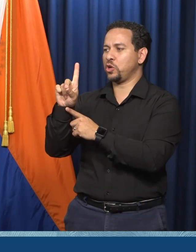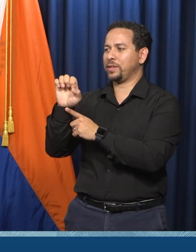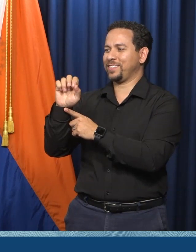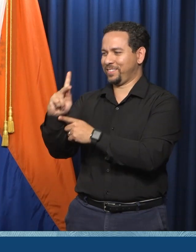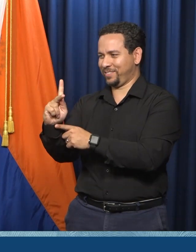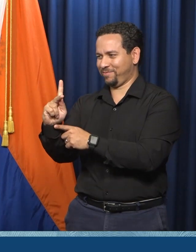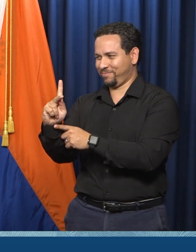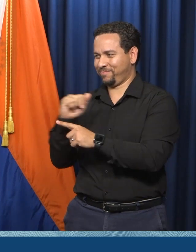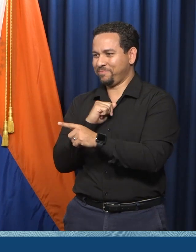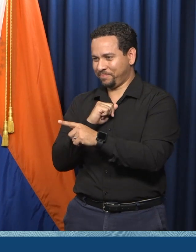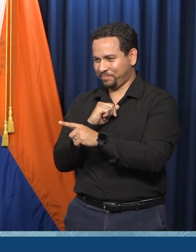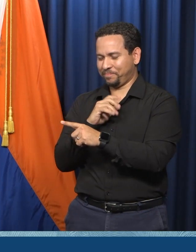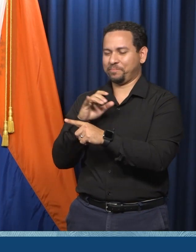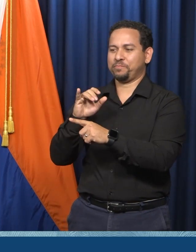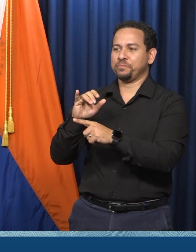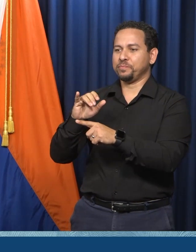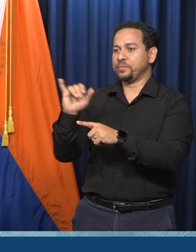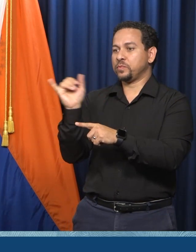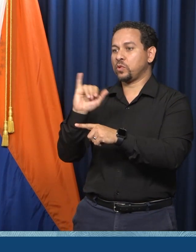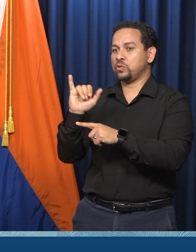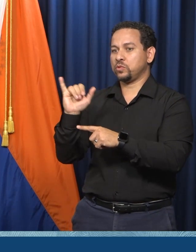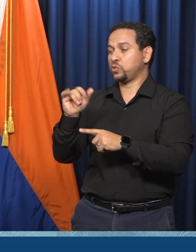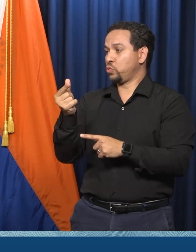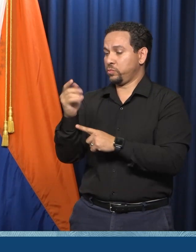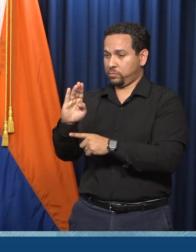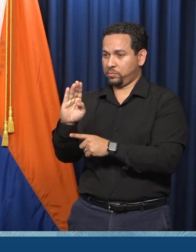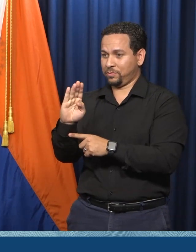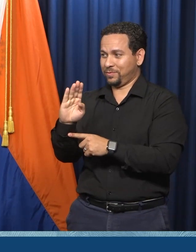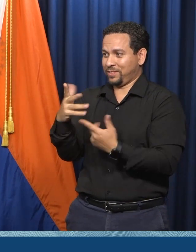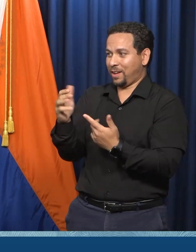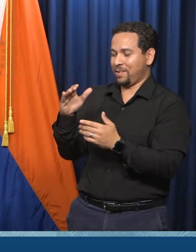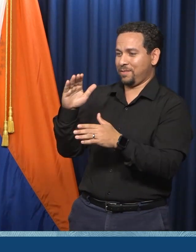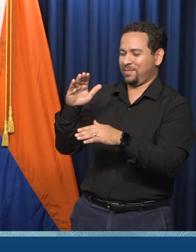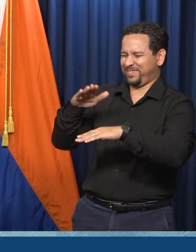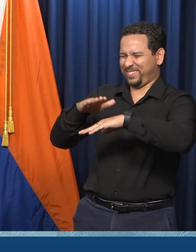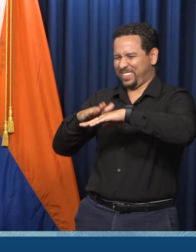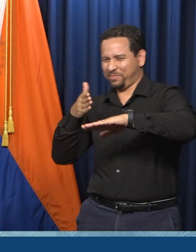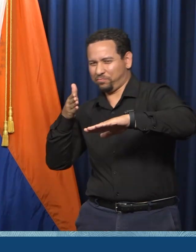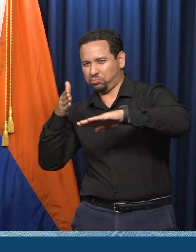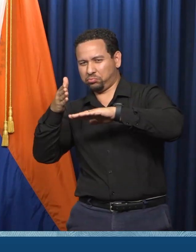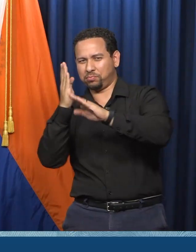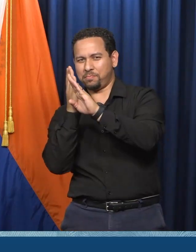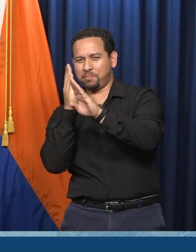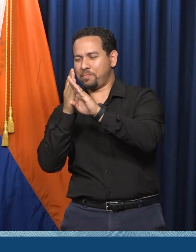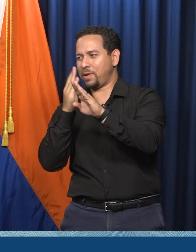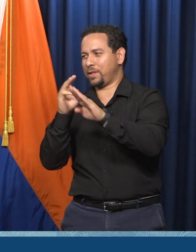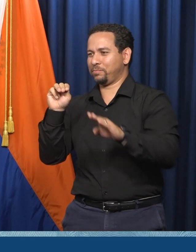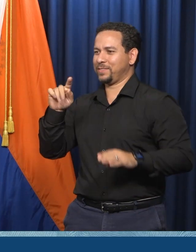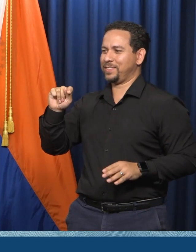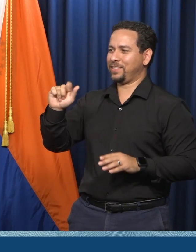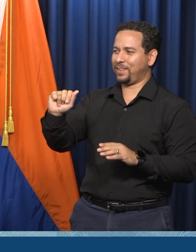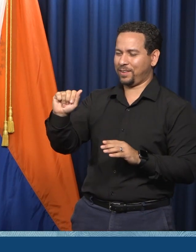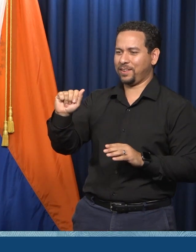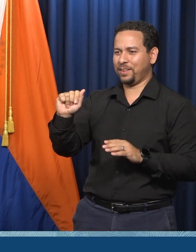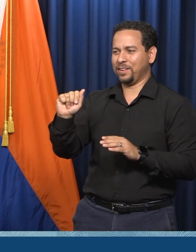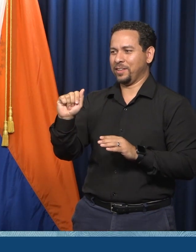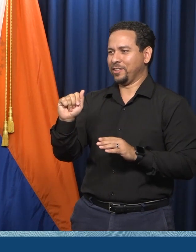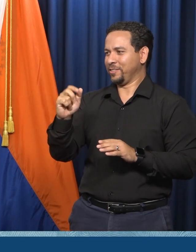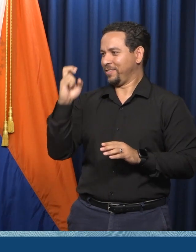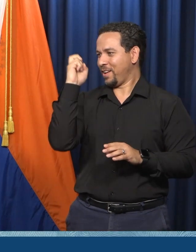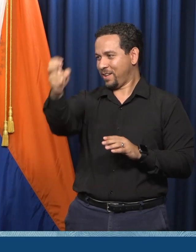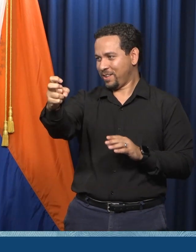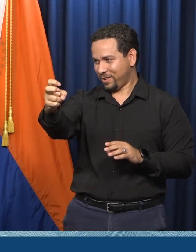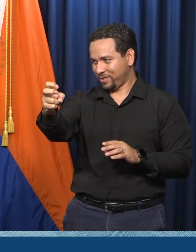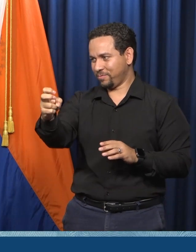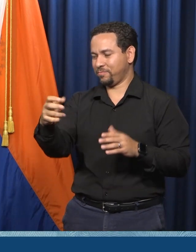which is on the MTA Harlem line, which makes it convenient for folks who are commuting into White Plains, into New York City, and that's a